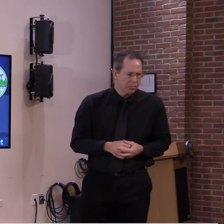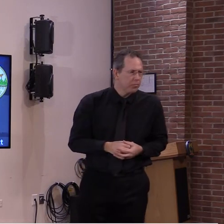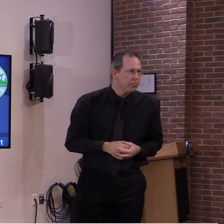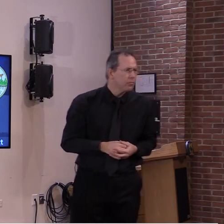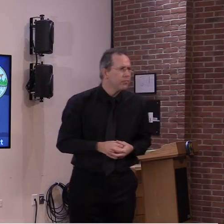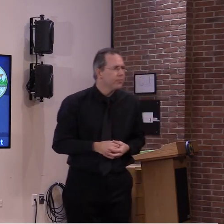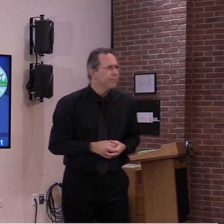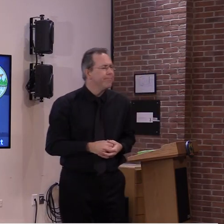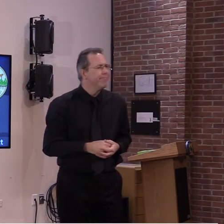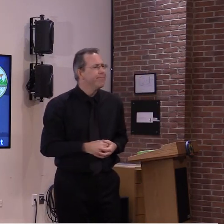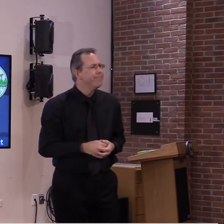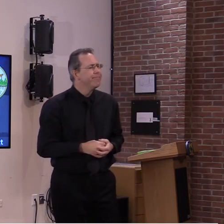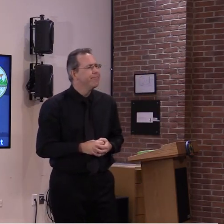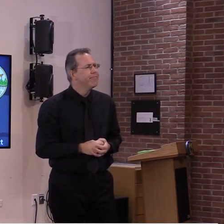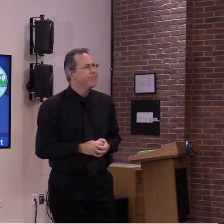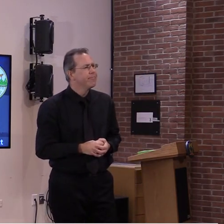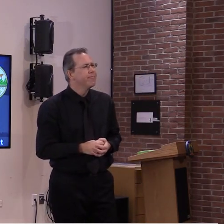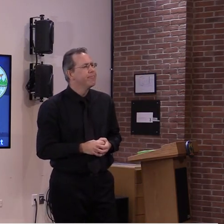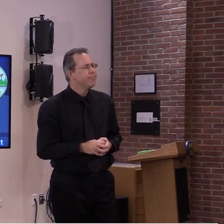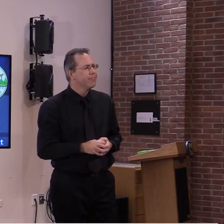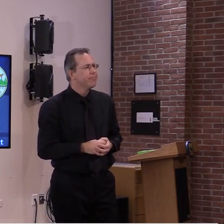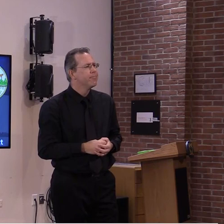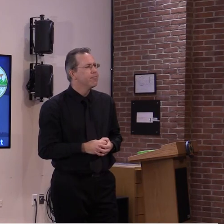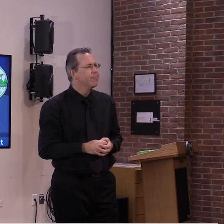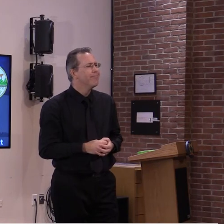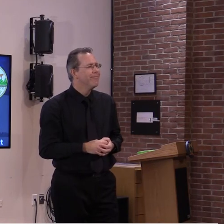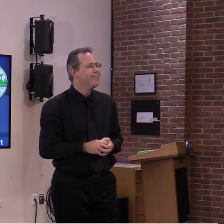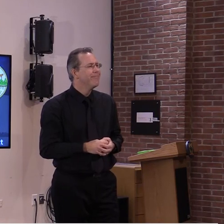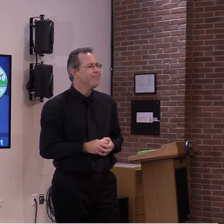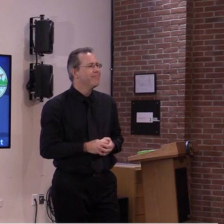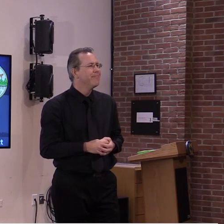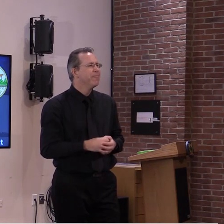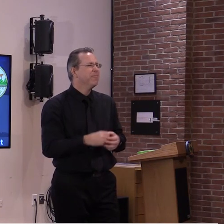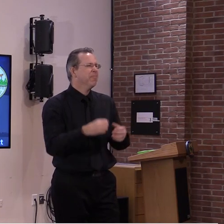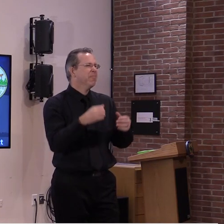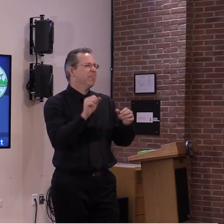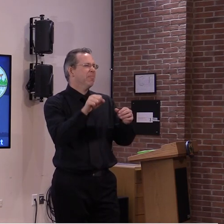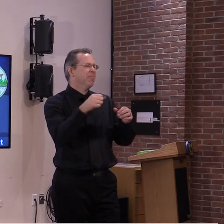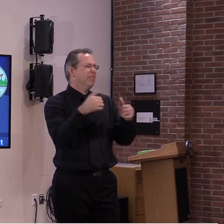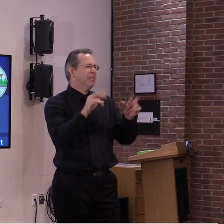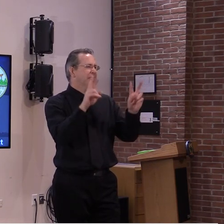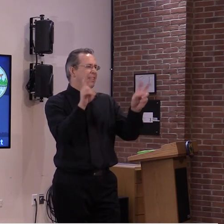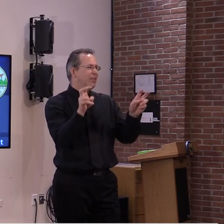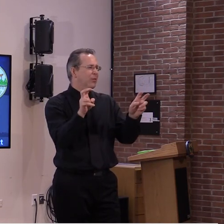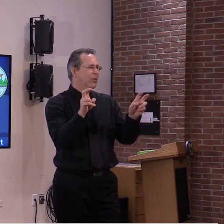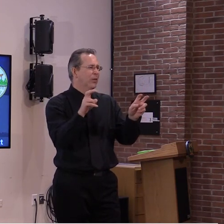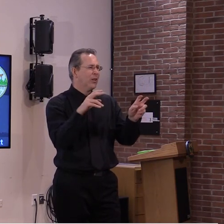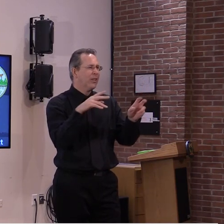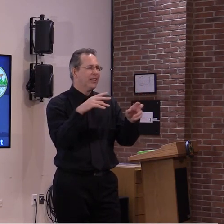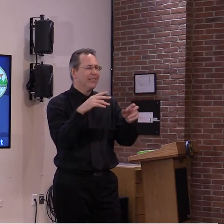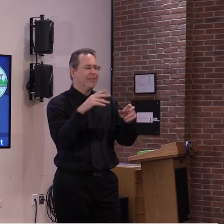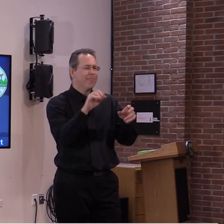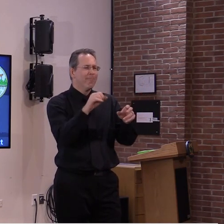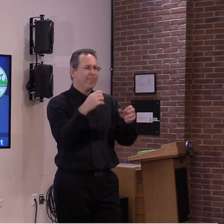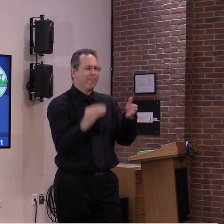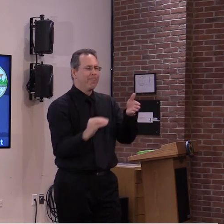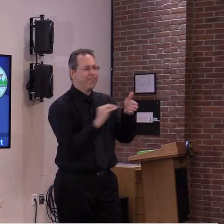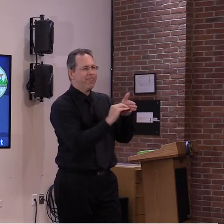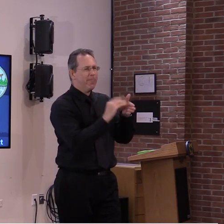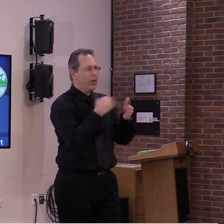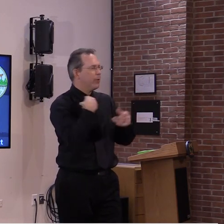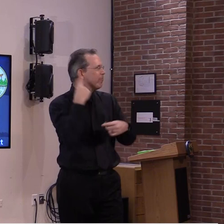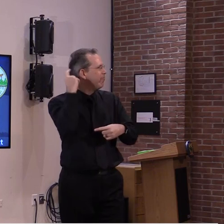Yeah, that has not disappeared as a key part of the strategy and a key part of our